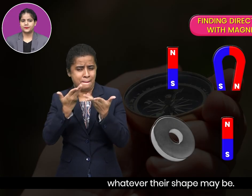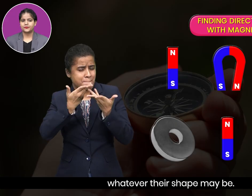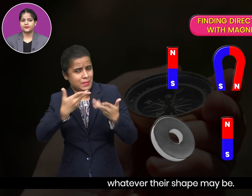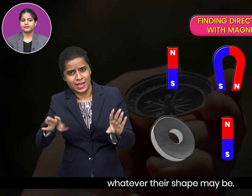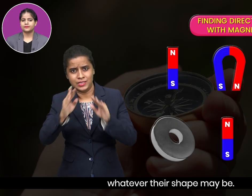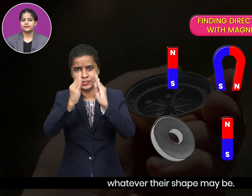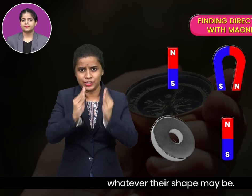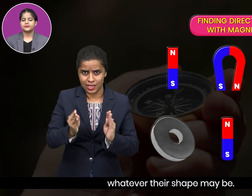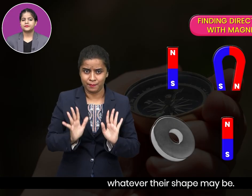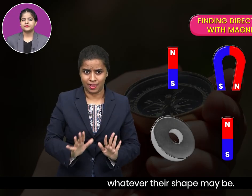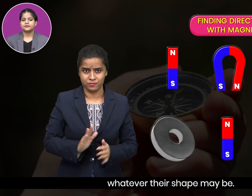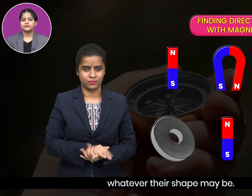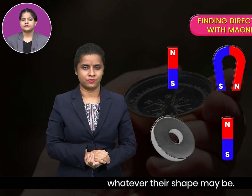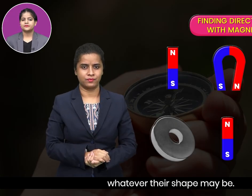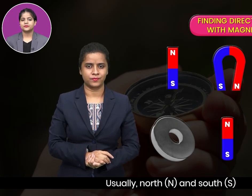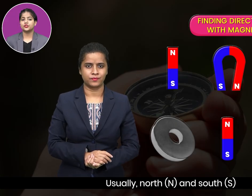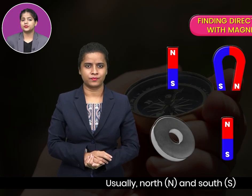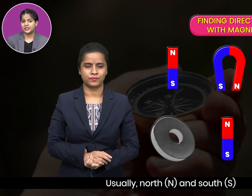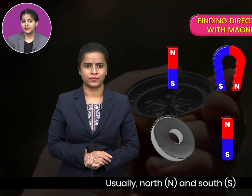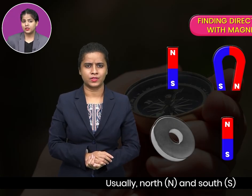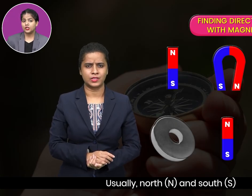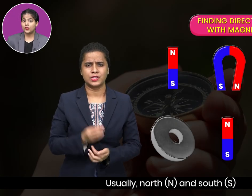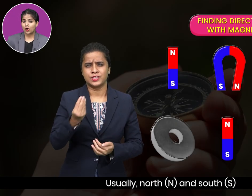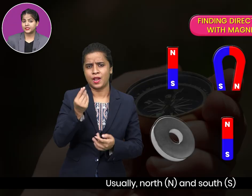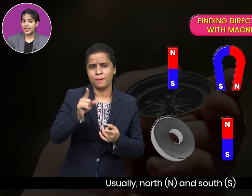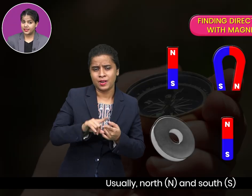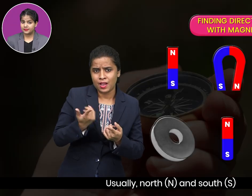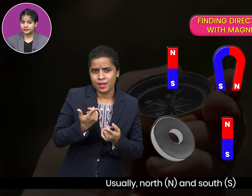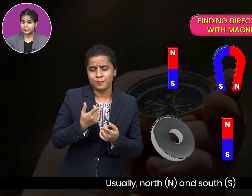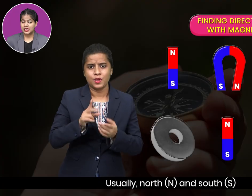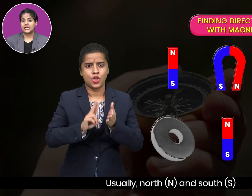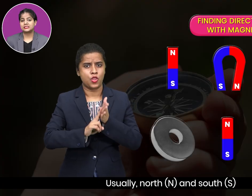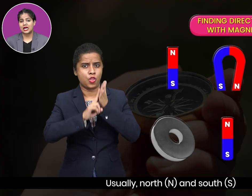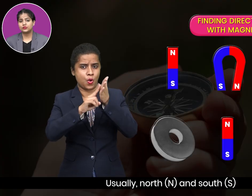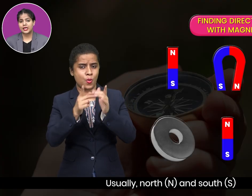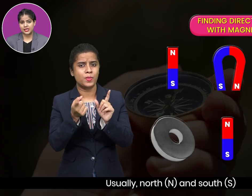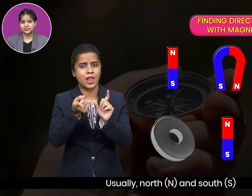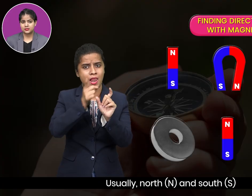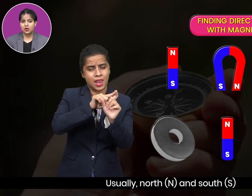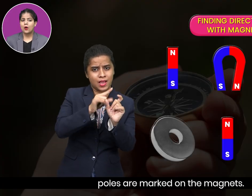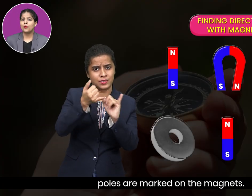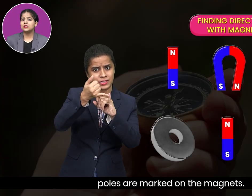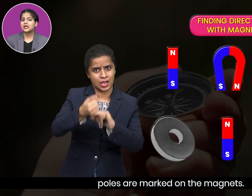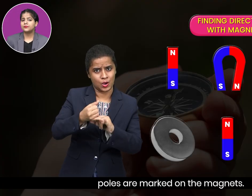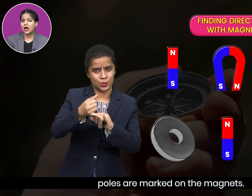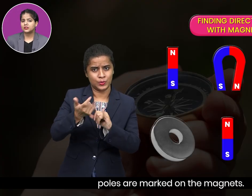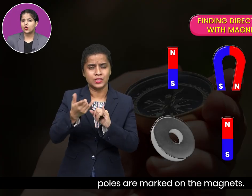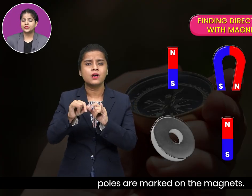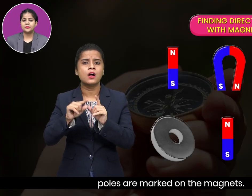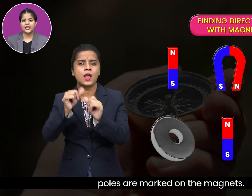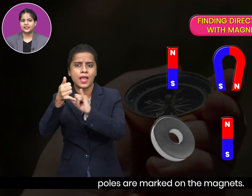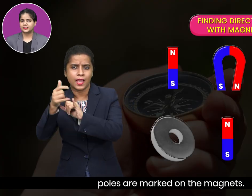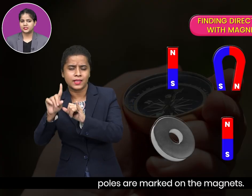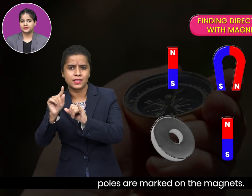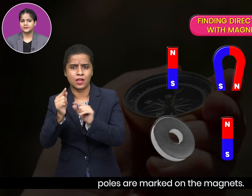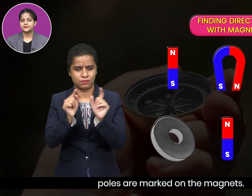Usually, north N and South S poles are marked on